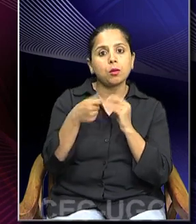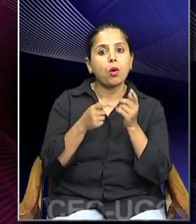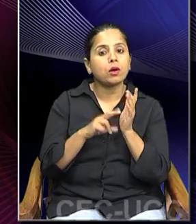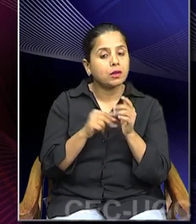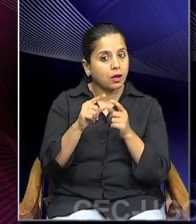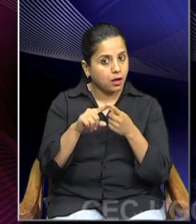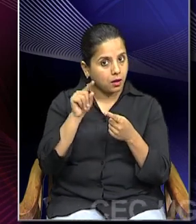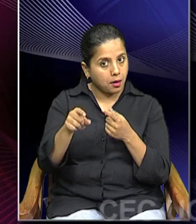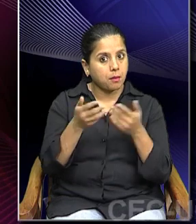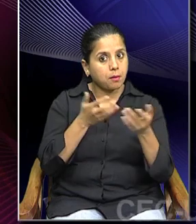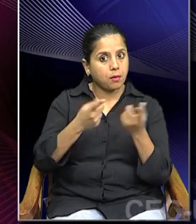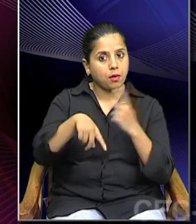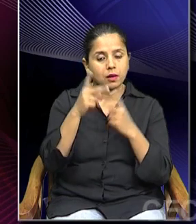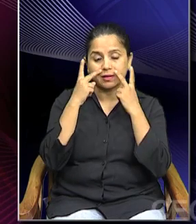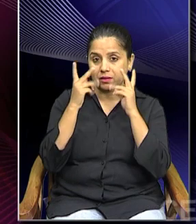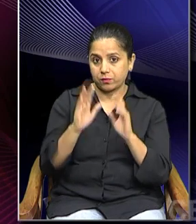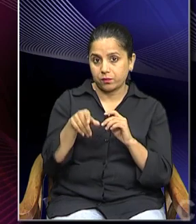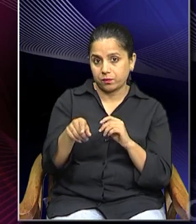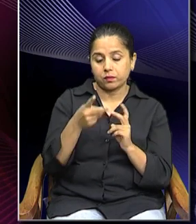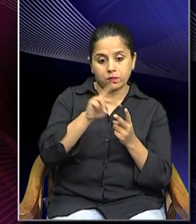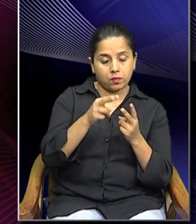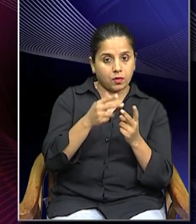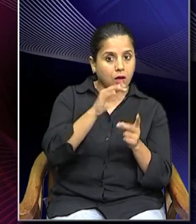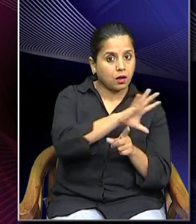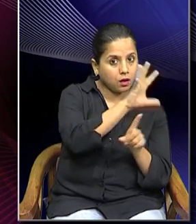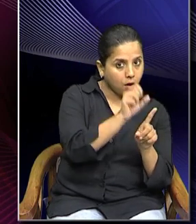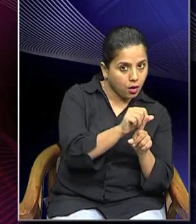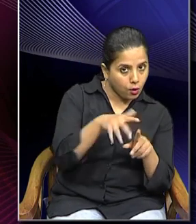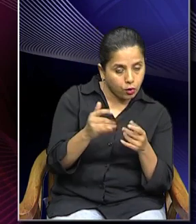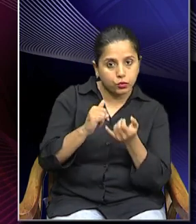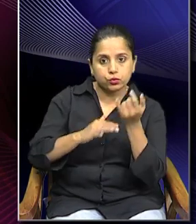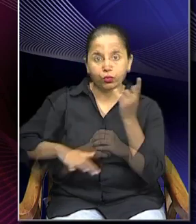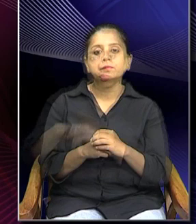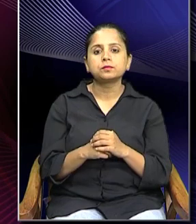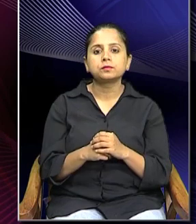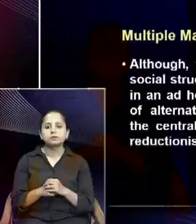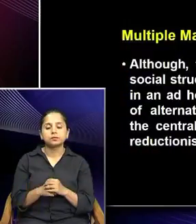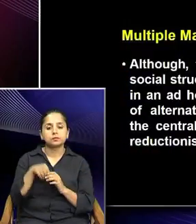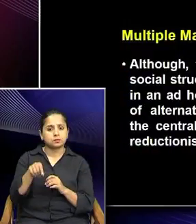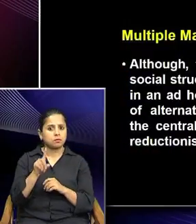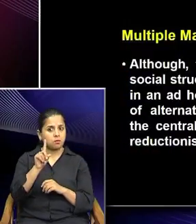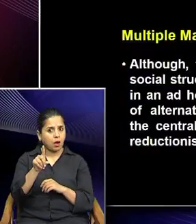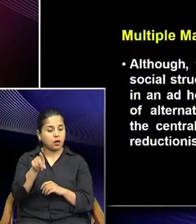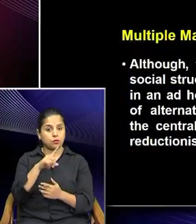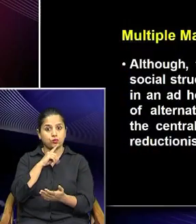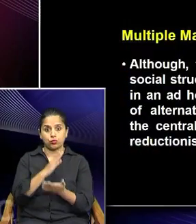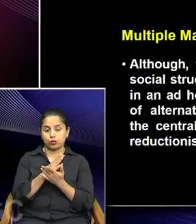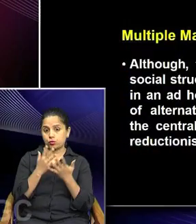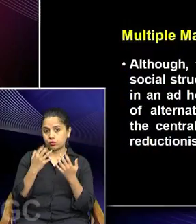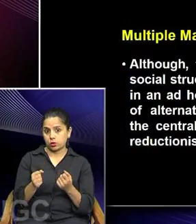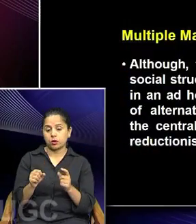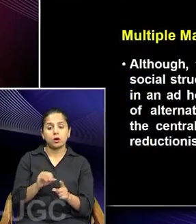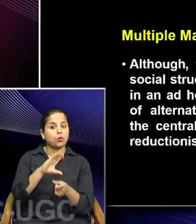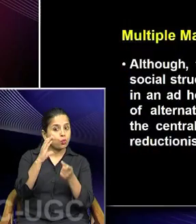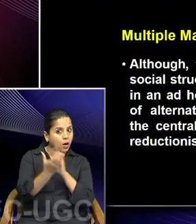market determined by either culture or social structure. Although to be sure, cultural